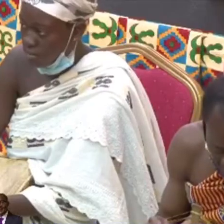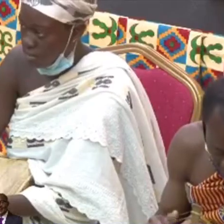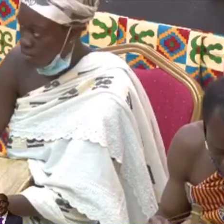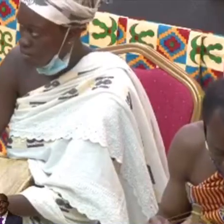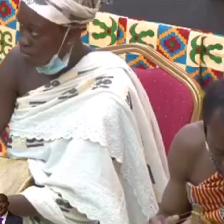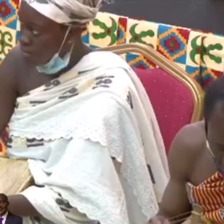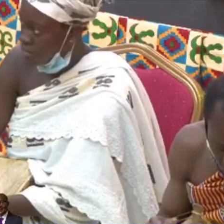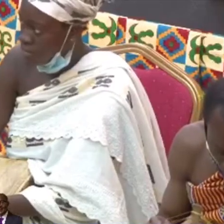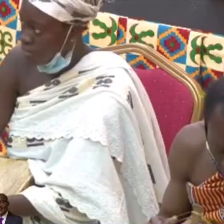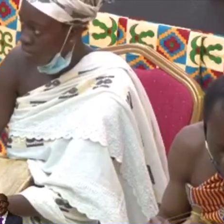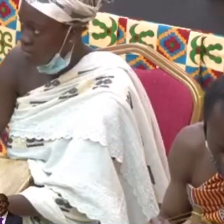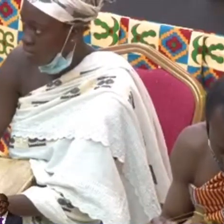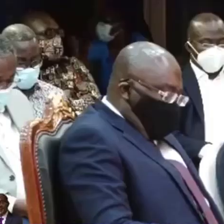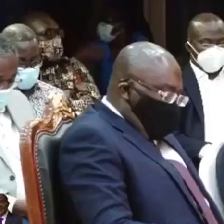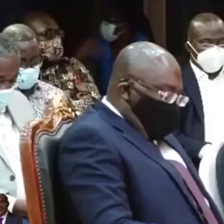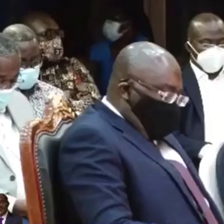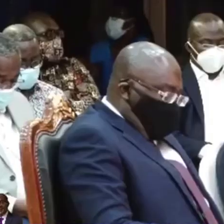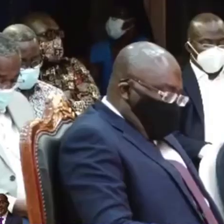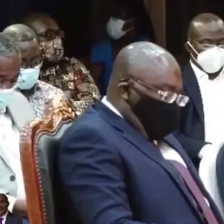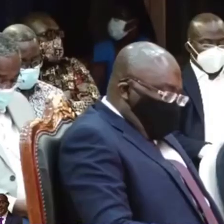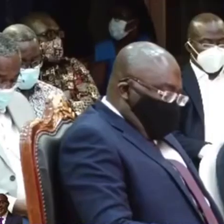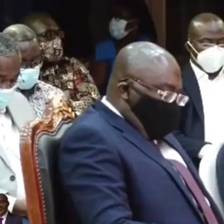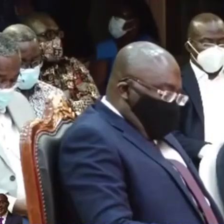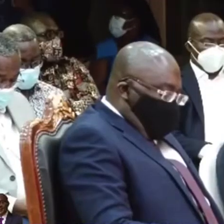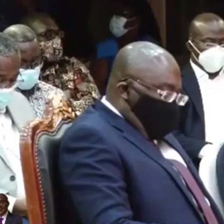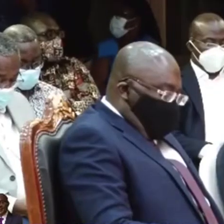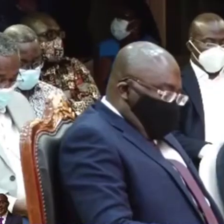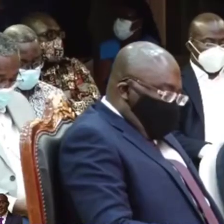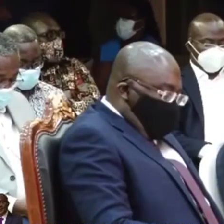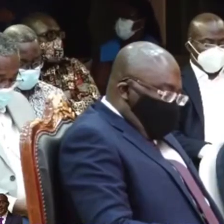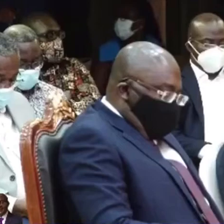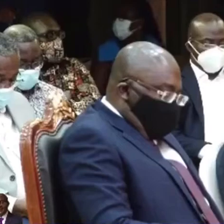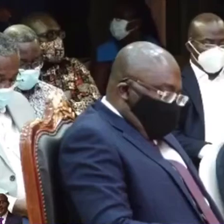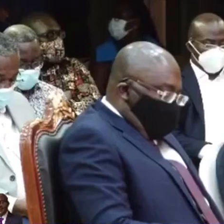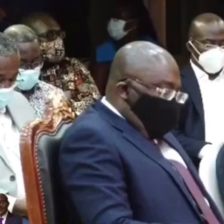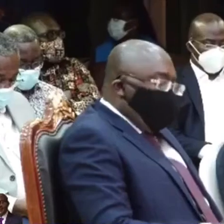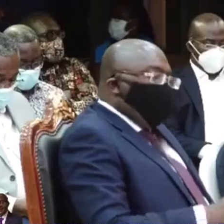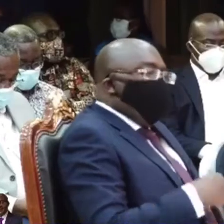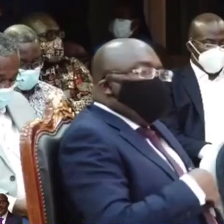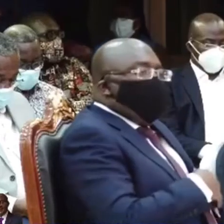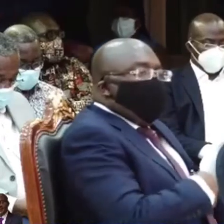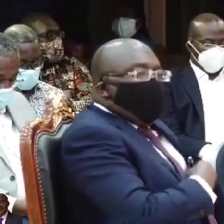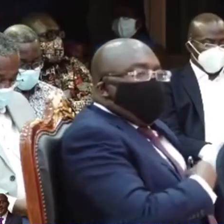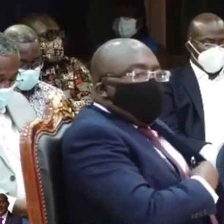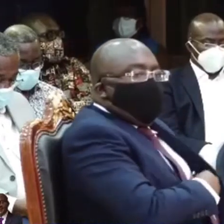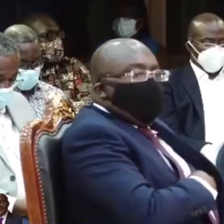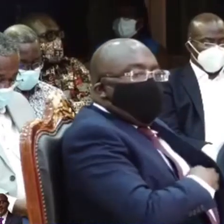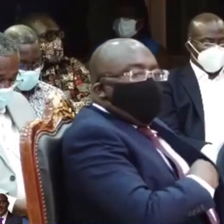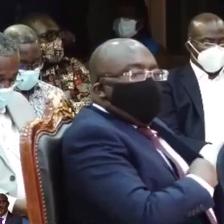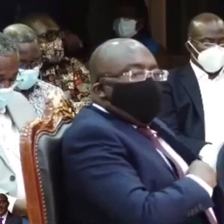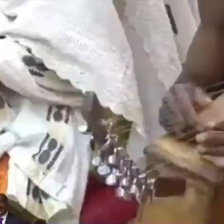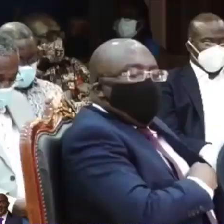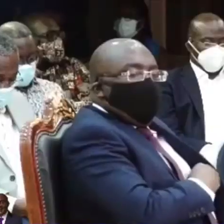Won't you be media boy? I send the pona. A true